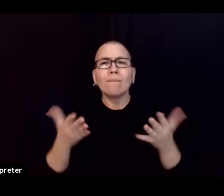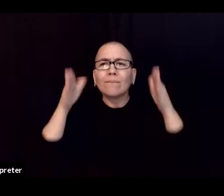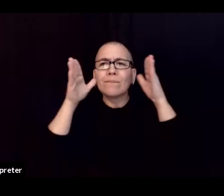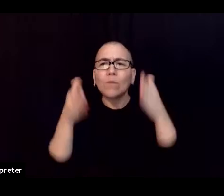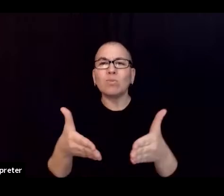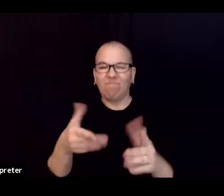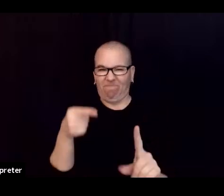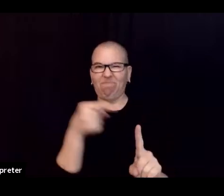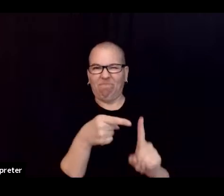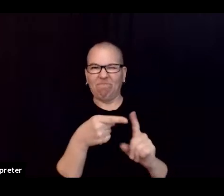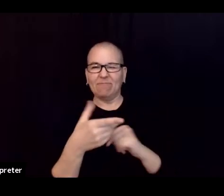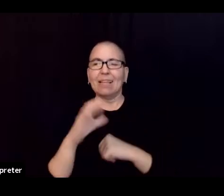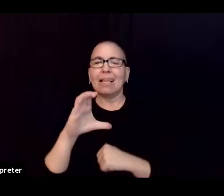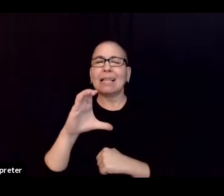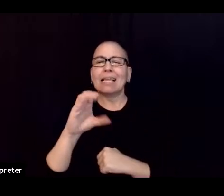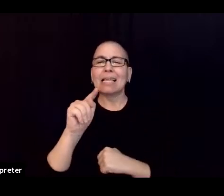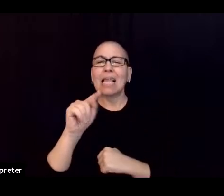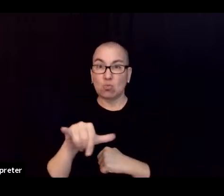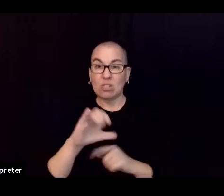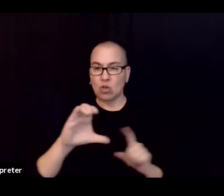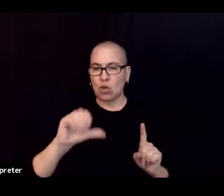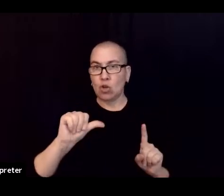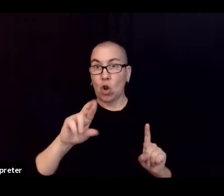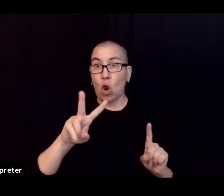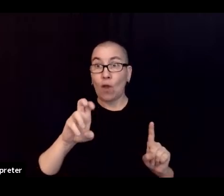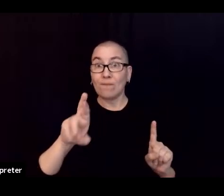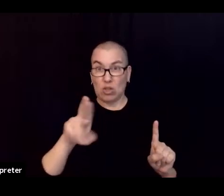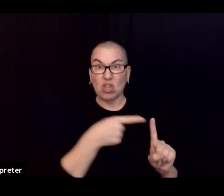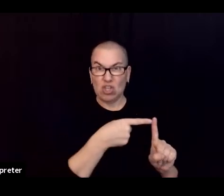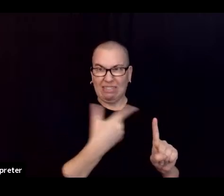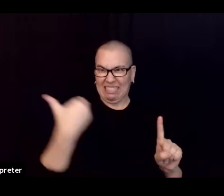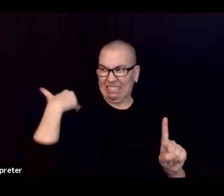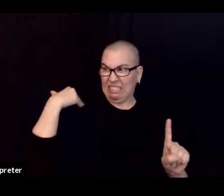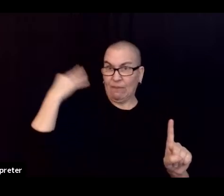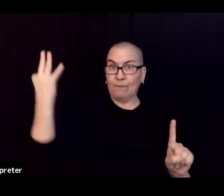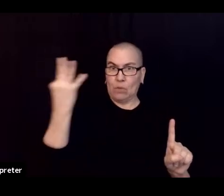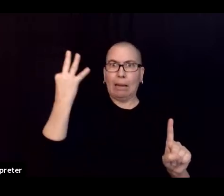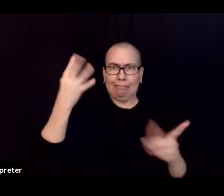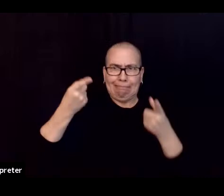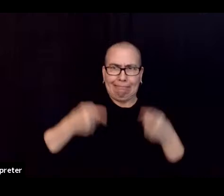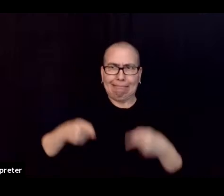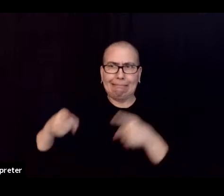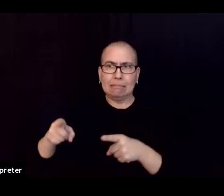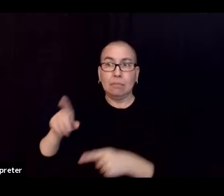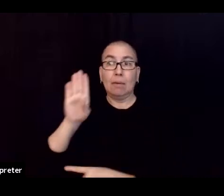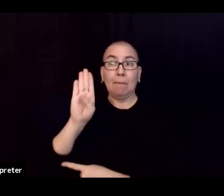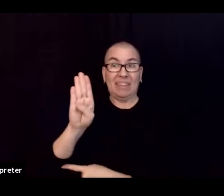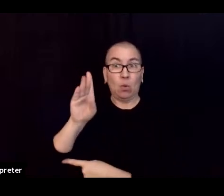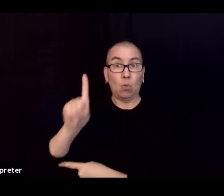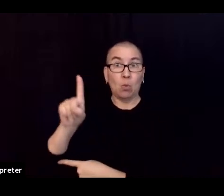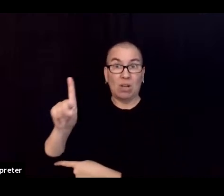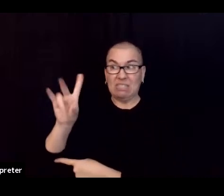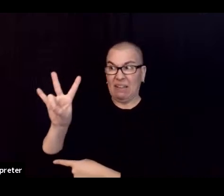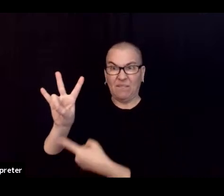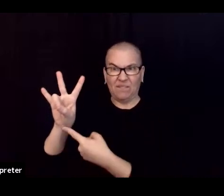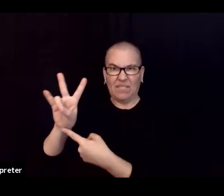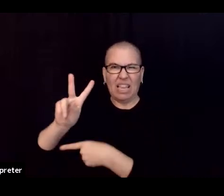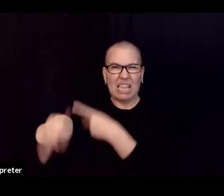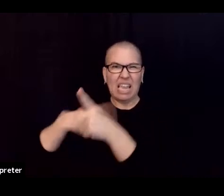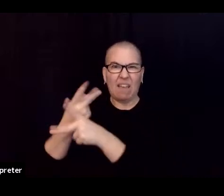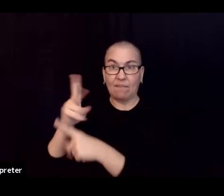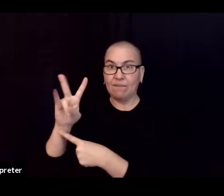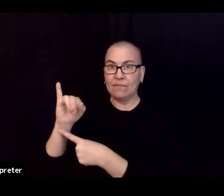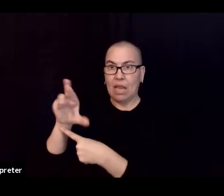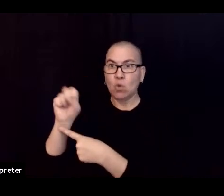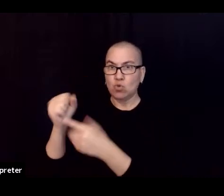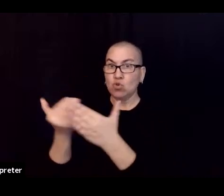our concerns about a rapidly growing outbreak of B.1.1.7 variant COVID-19 in Carver County.